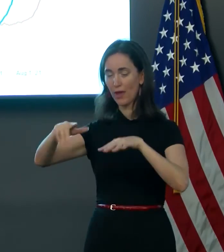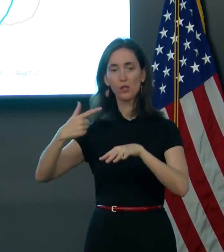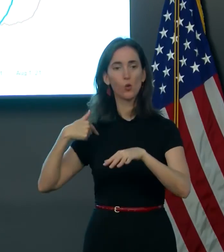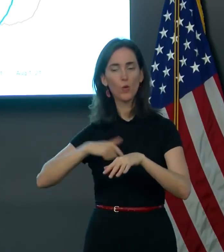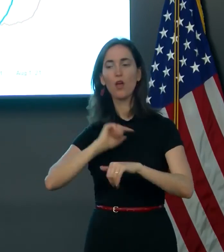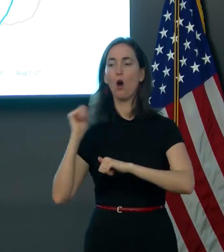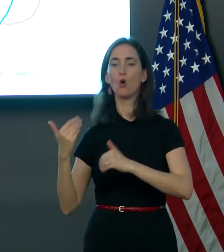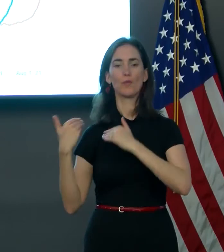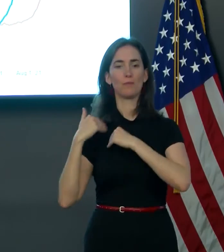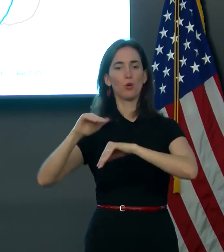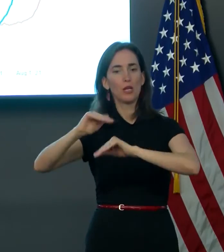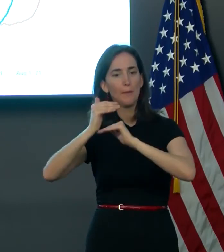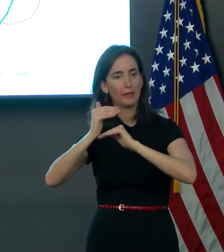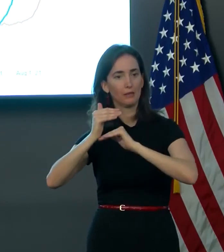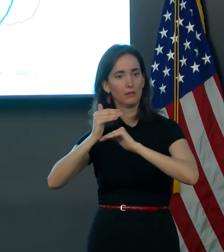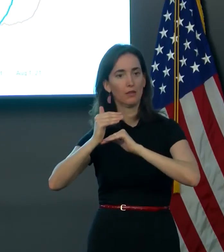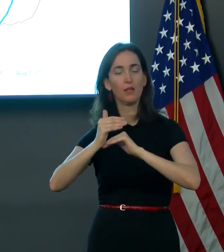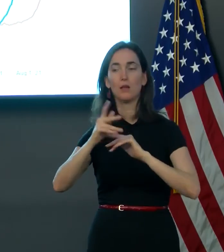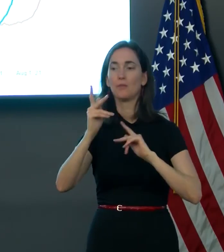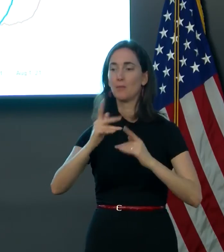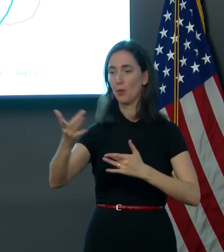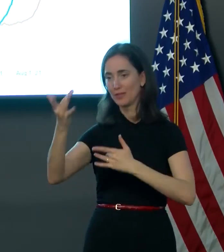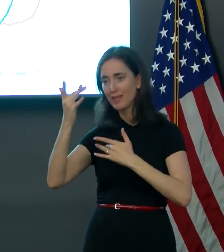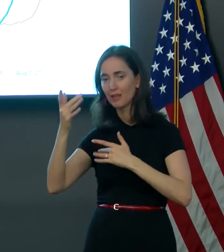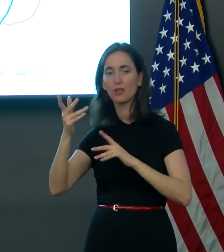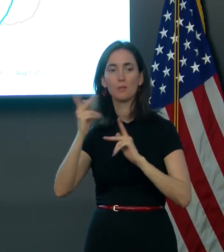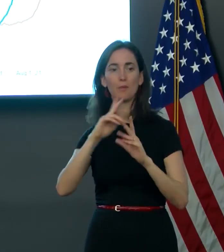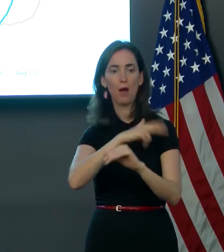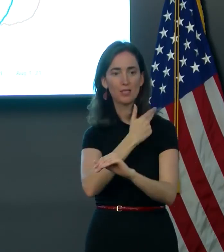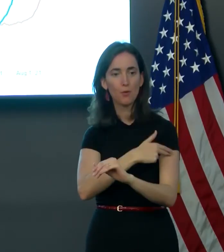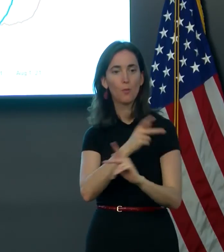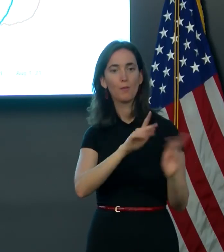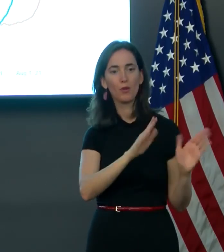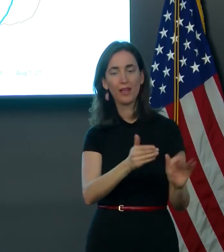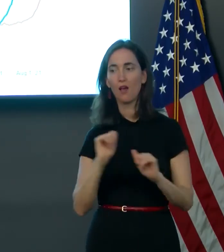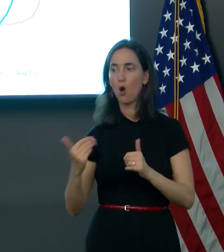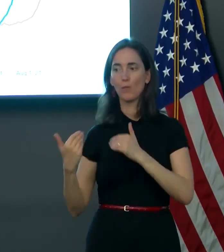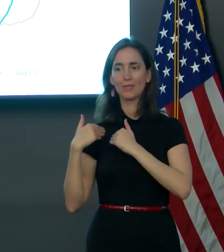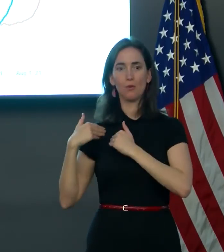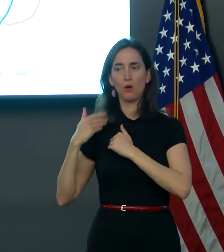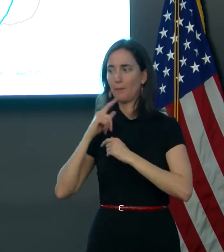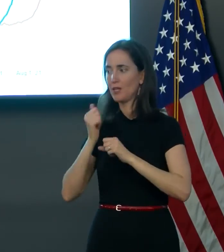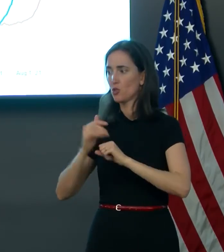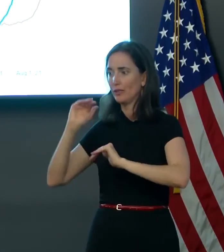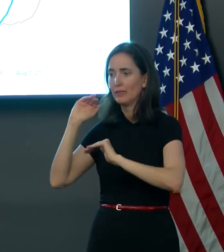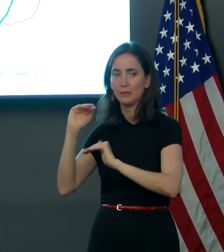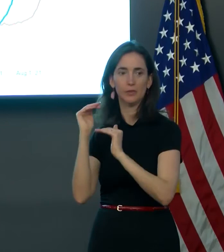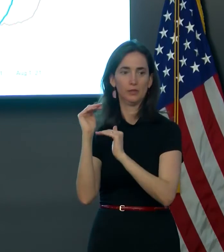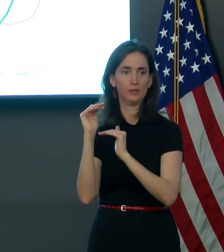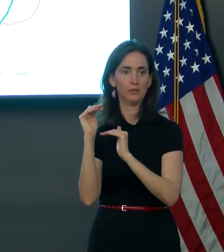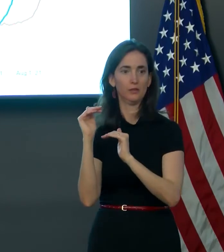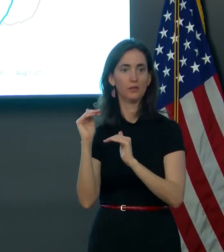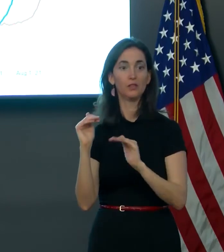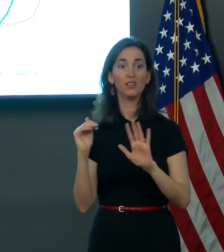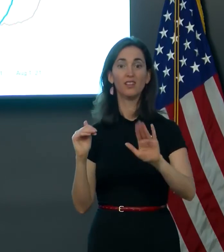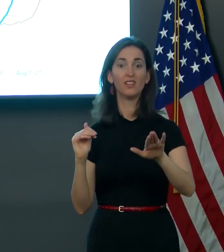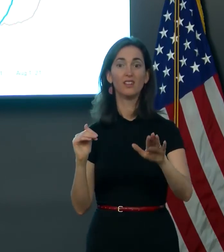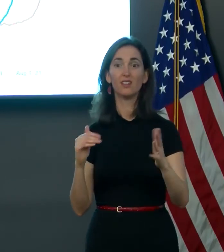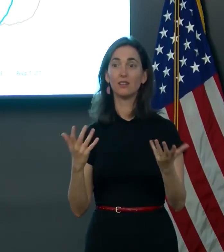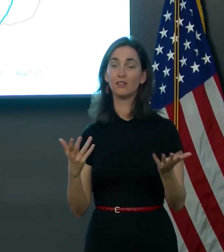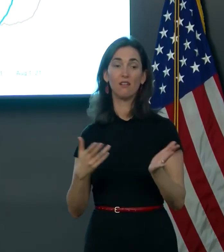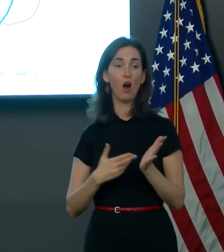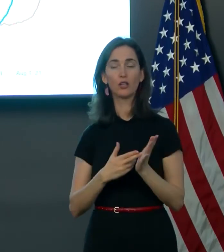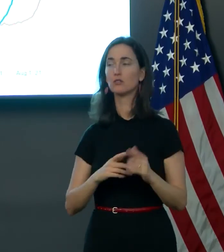minimize cases, hospitalizations, and deaths. And quite simply put, there is no